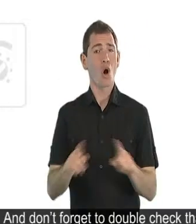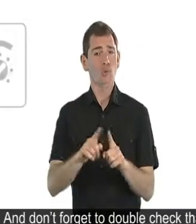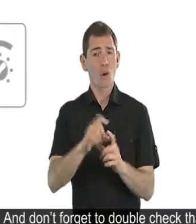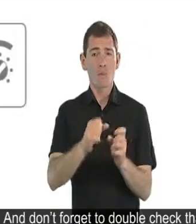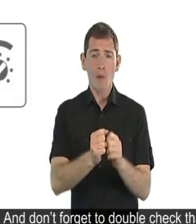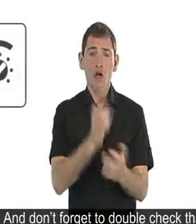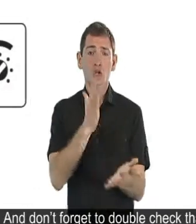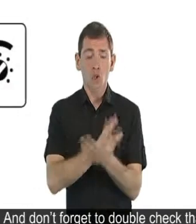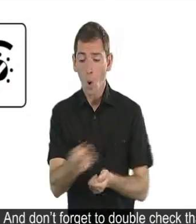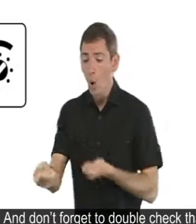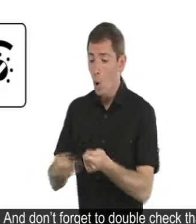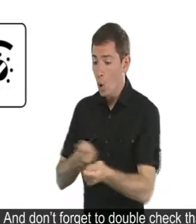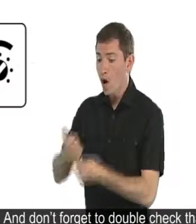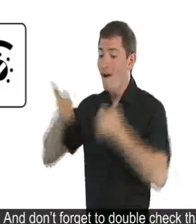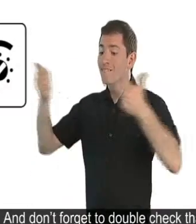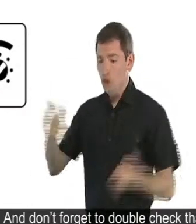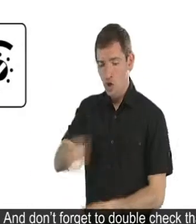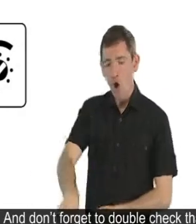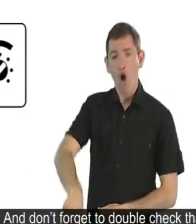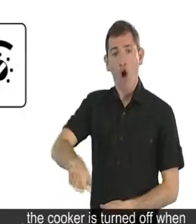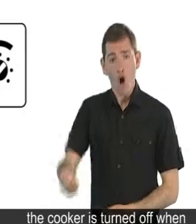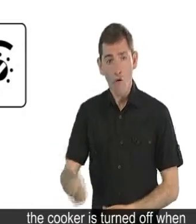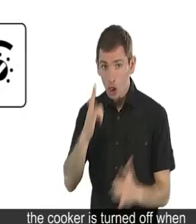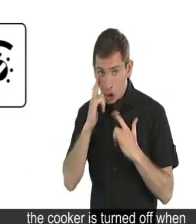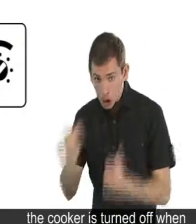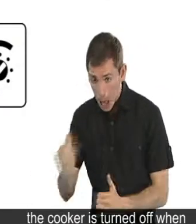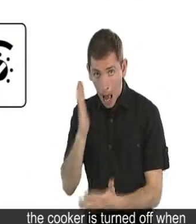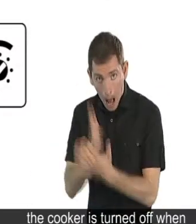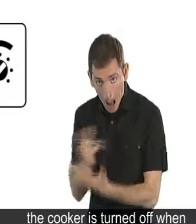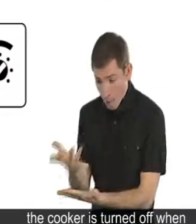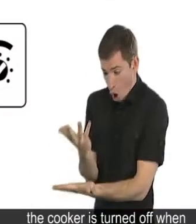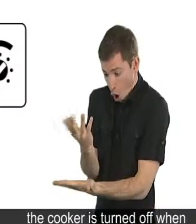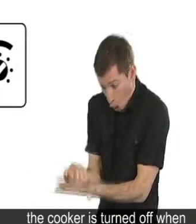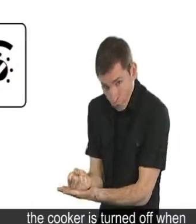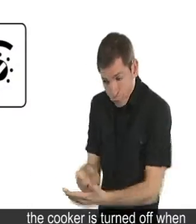And don't forget to double check that the cooker is turned off when you've finished cooking.